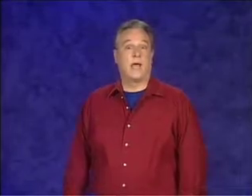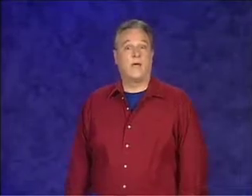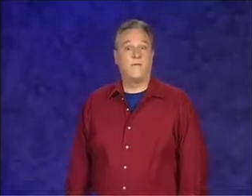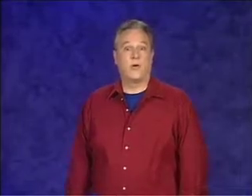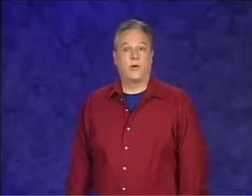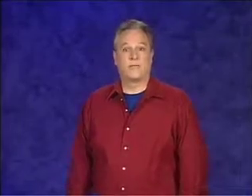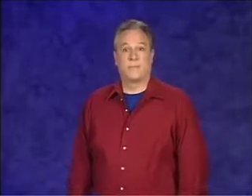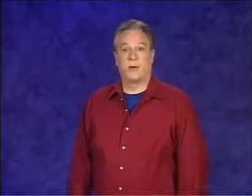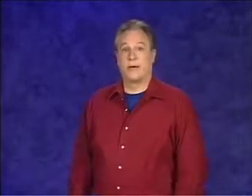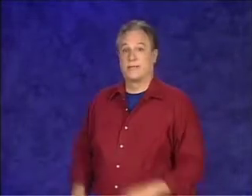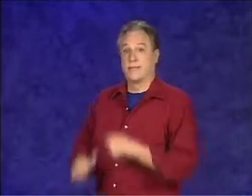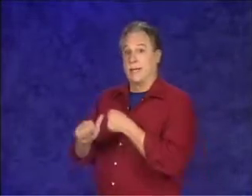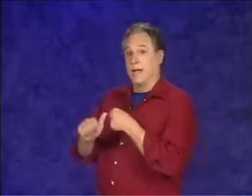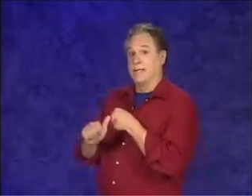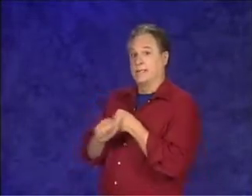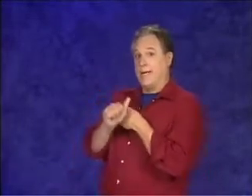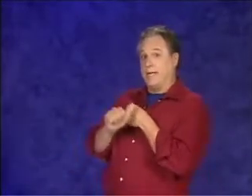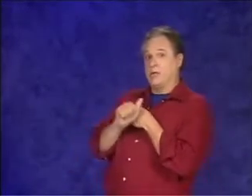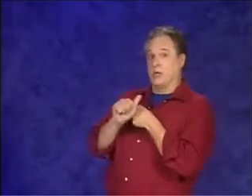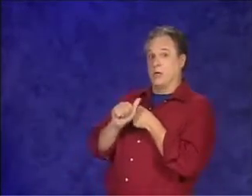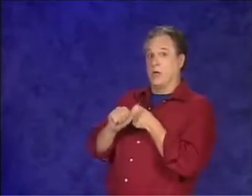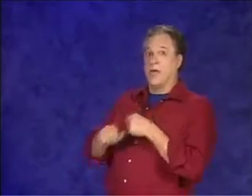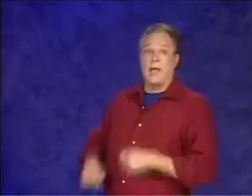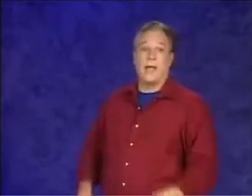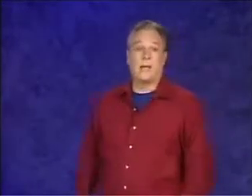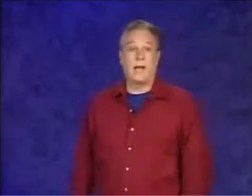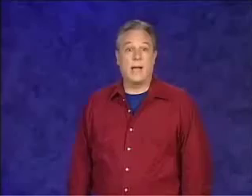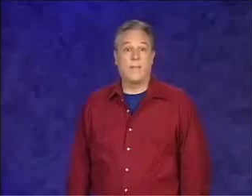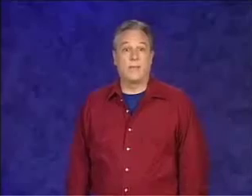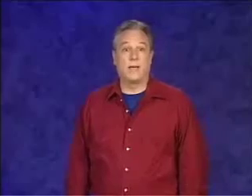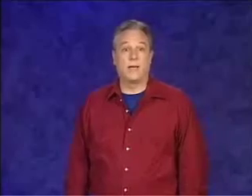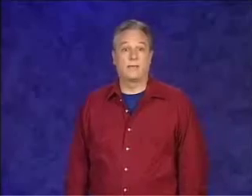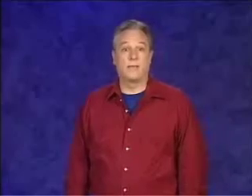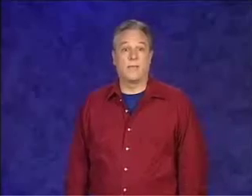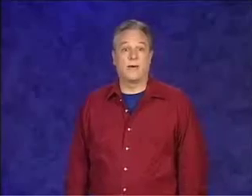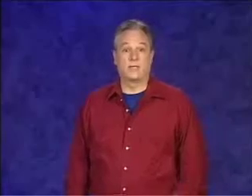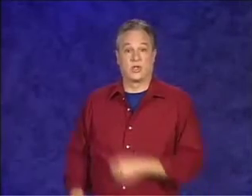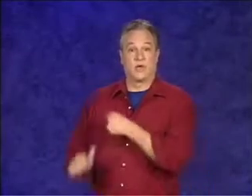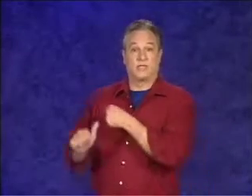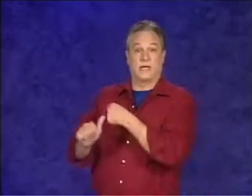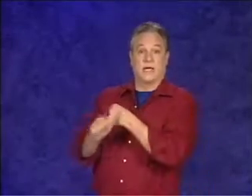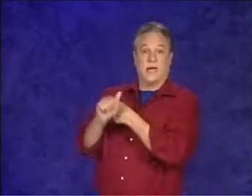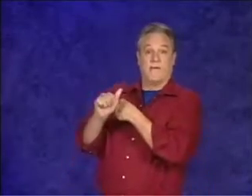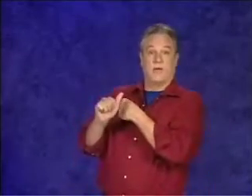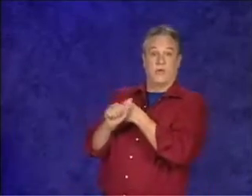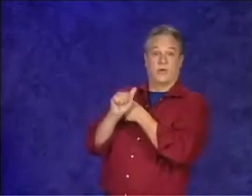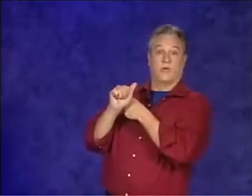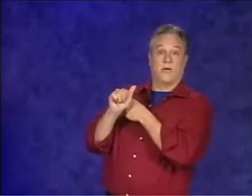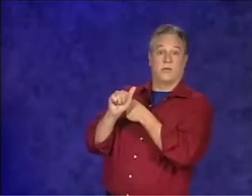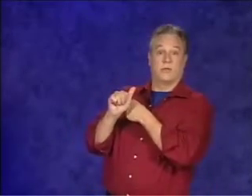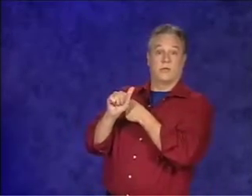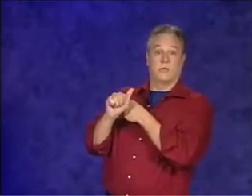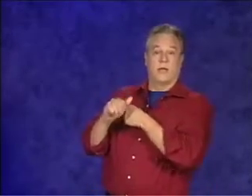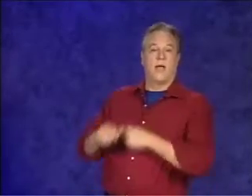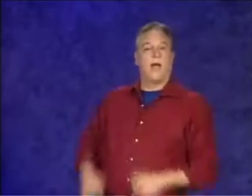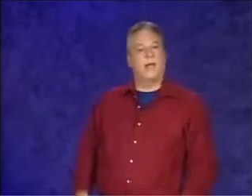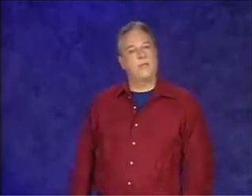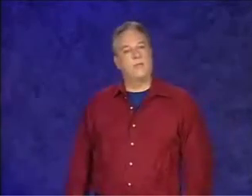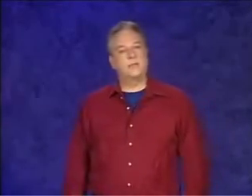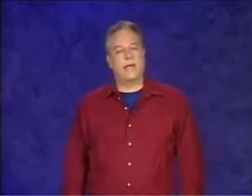If you're experiencing danger, it might be because someone is thrusting a knife in your direction. In this case,